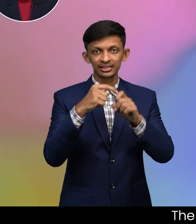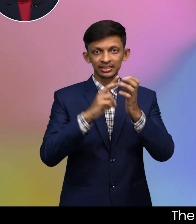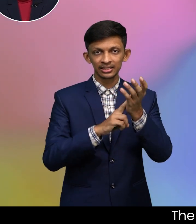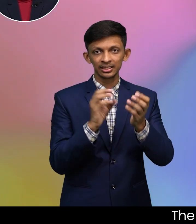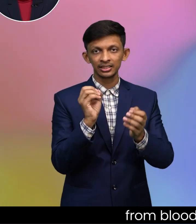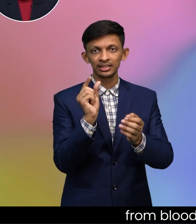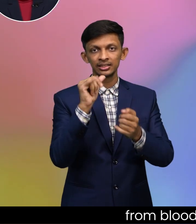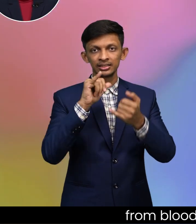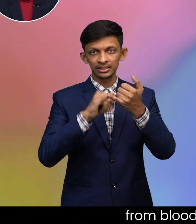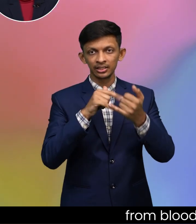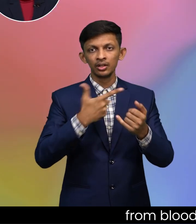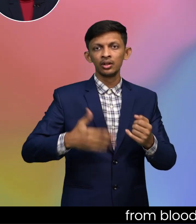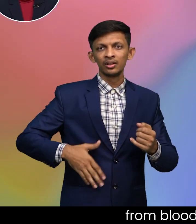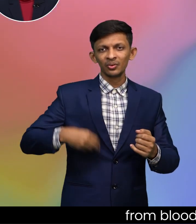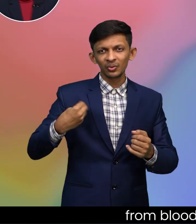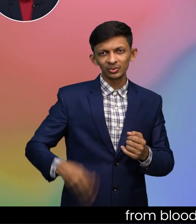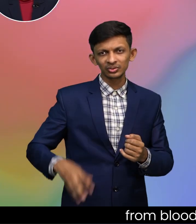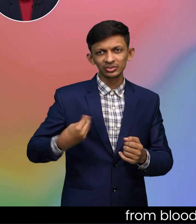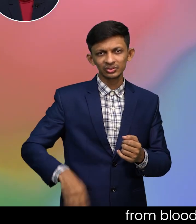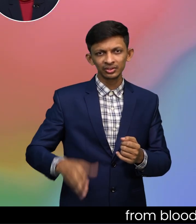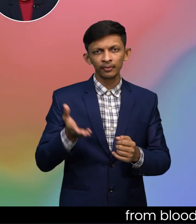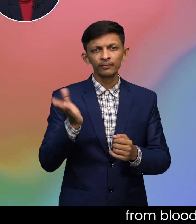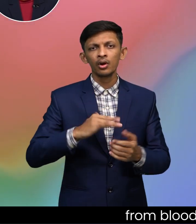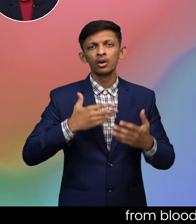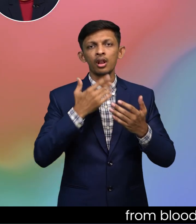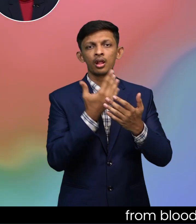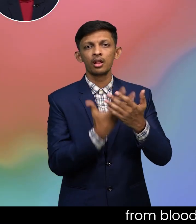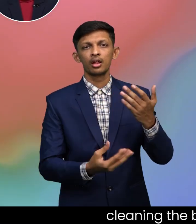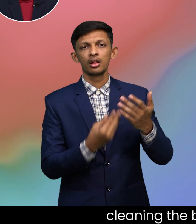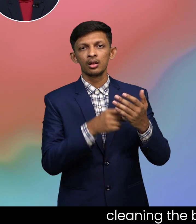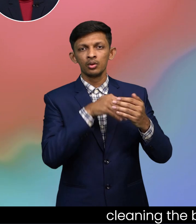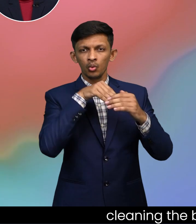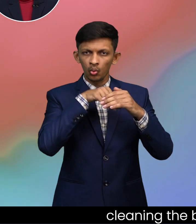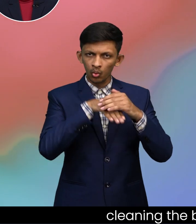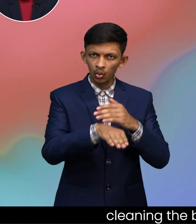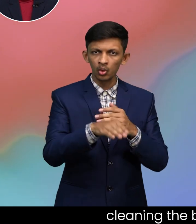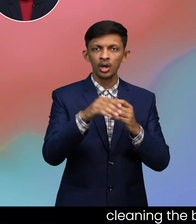The membrane separates the blood flowing inside the tube